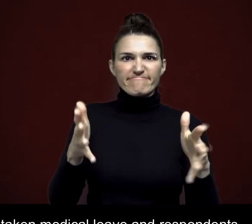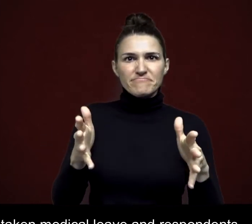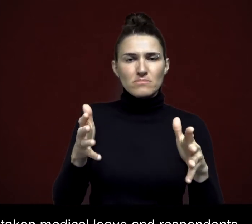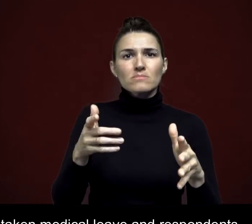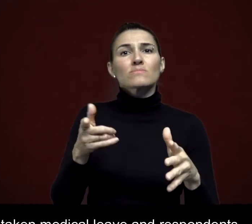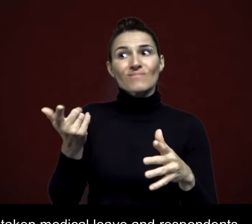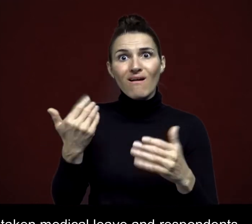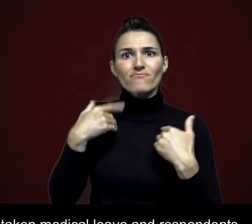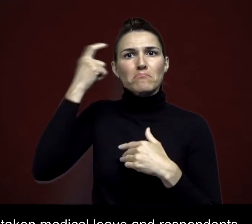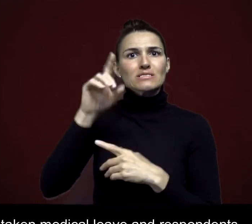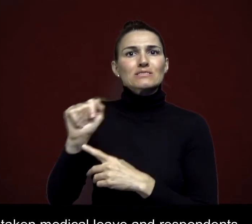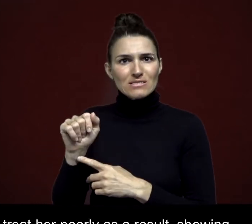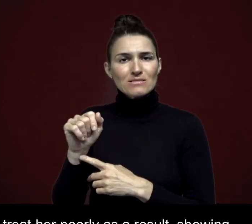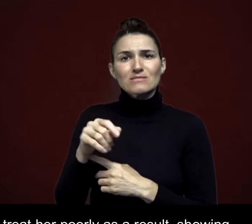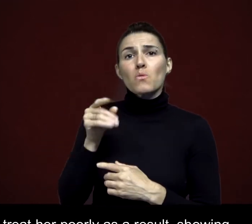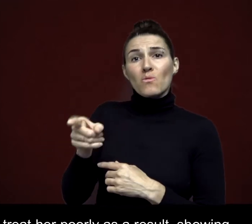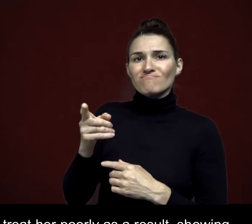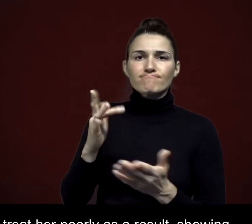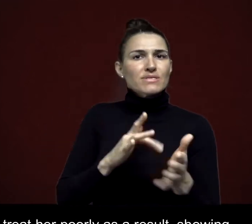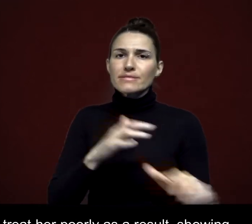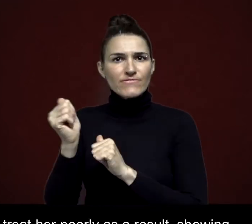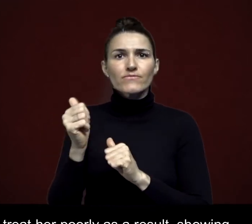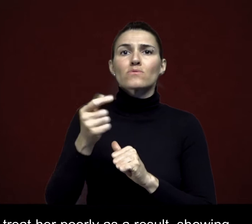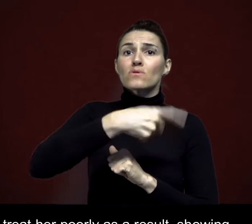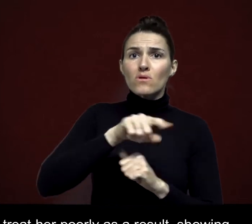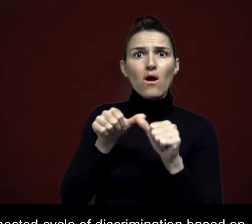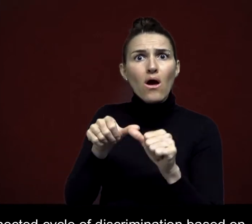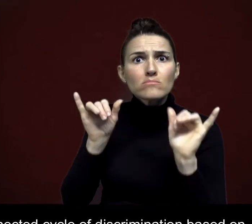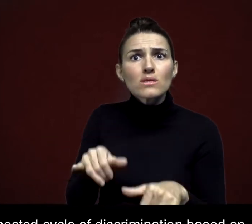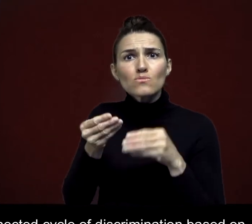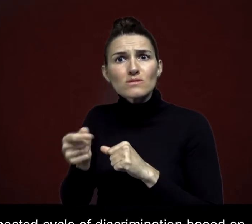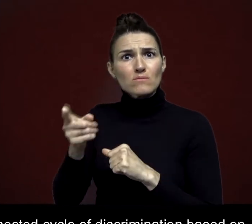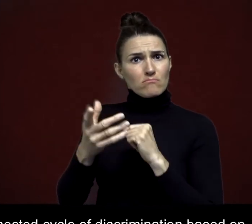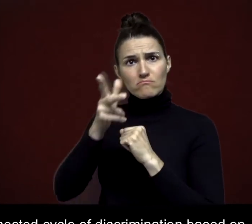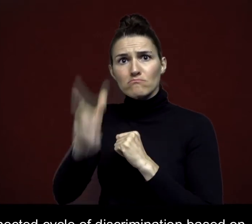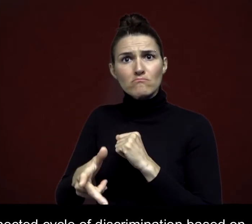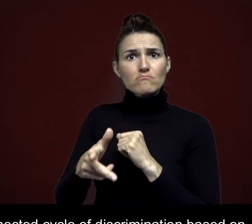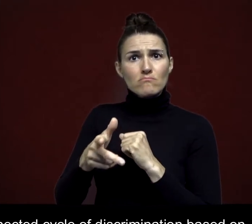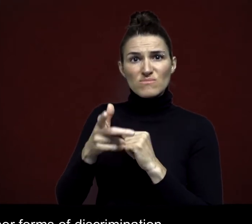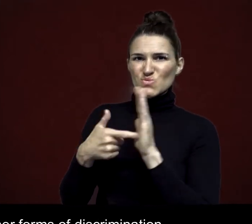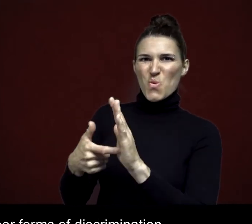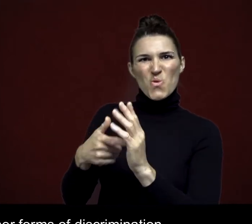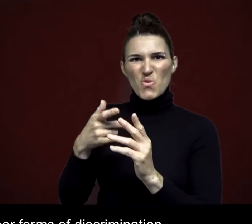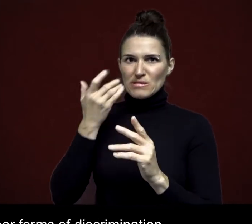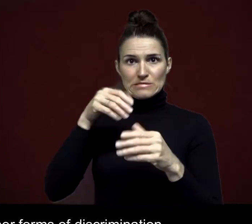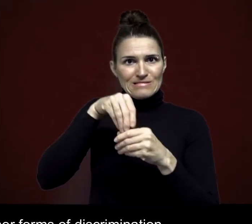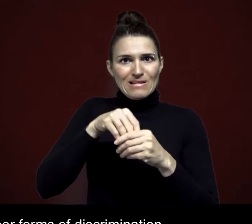taken medical leave, and respondents continued to treat her poorly as a result, showing the interconnected cycle of discrimination based on race with other forms of